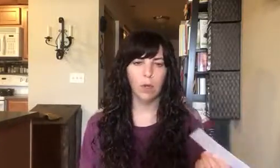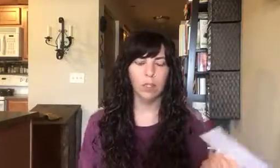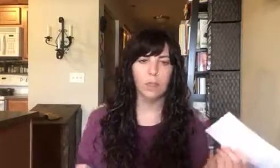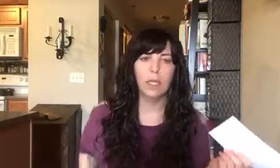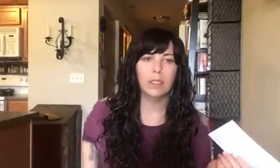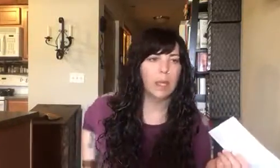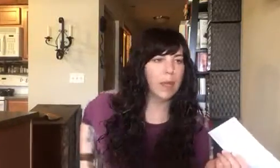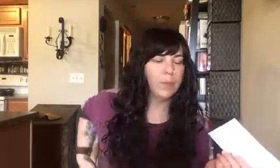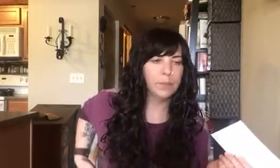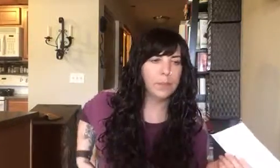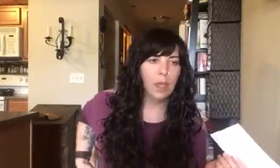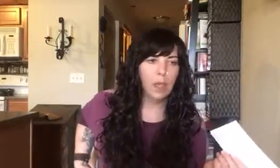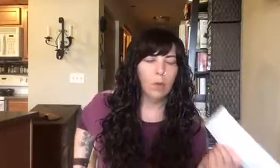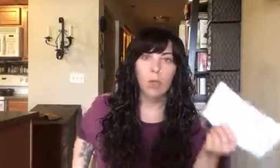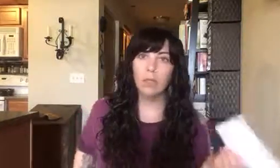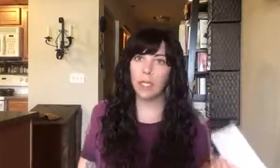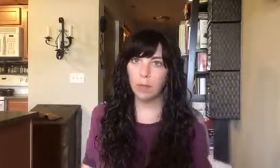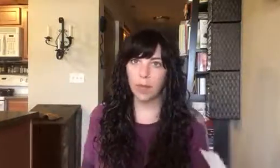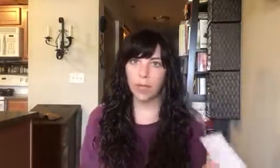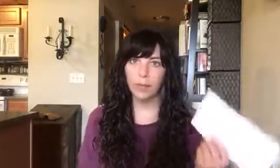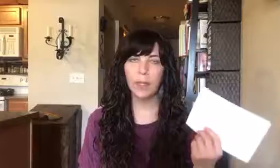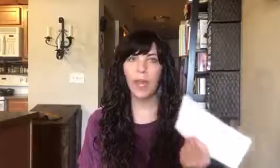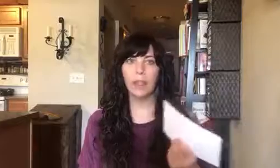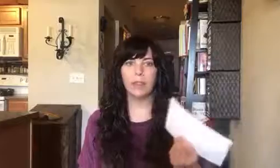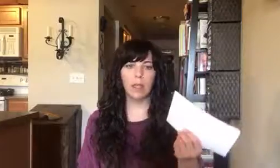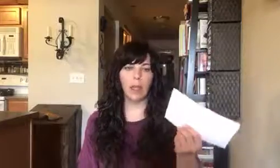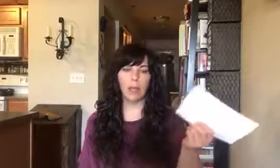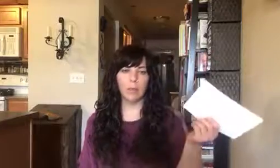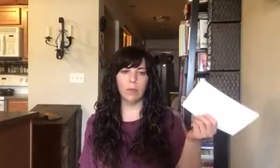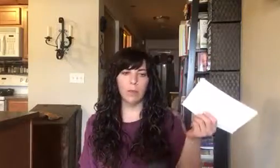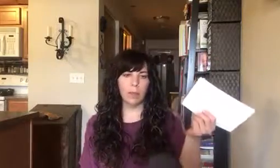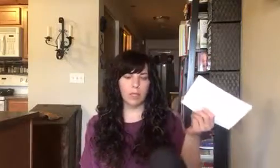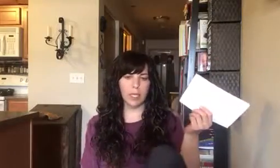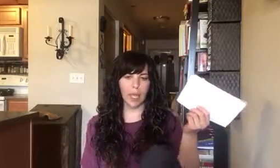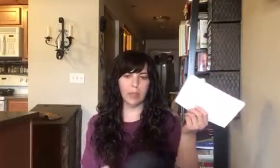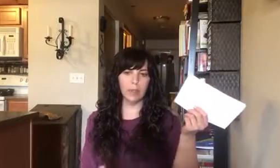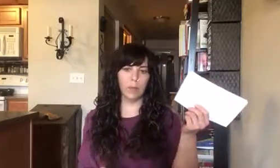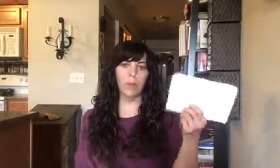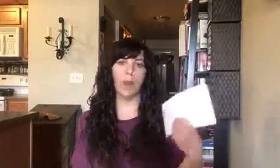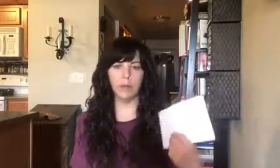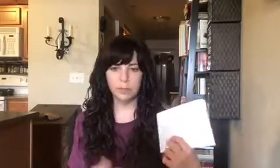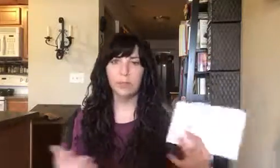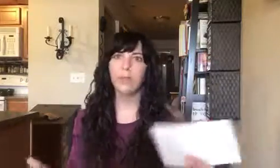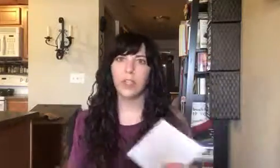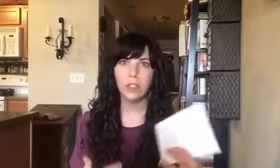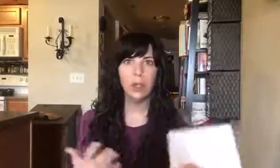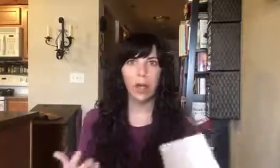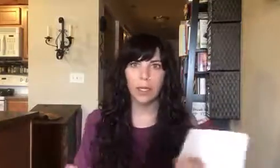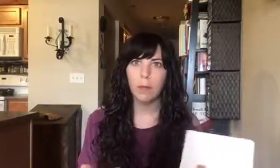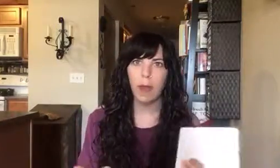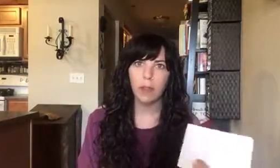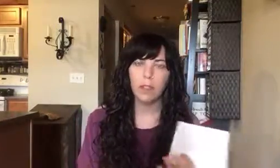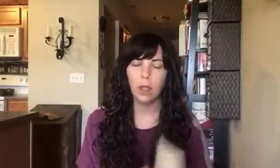course, because we don't celebrate it at MCS, but friends are talking about it. So